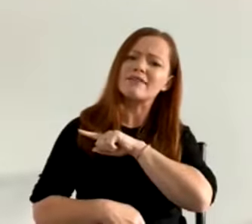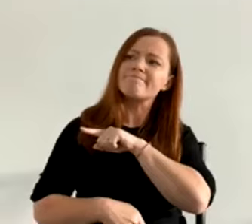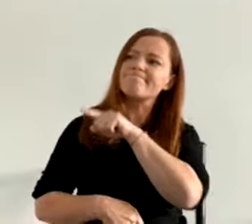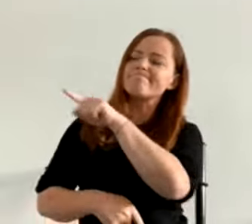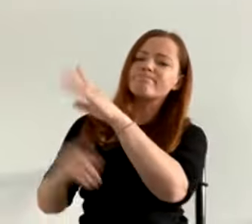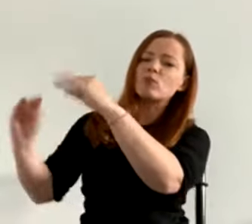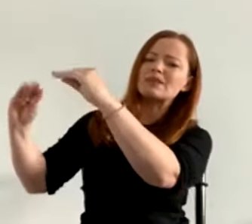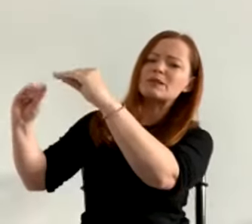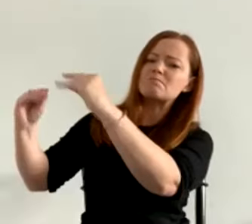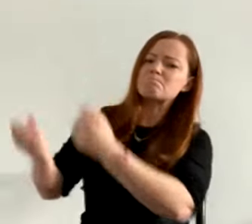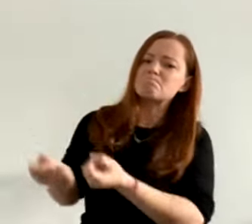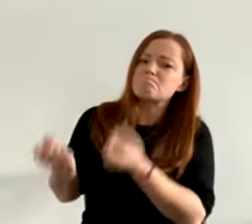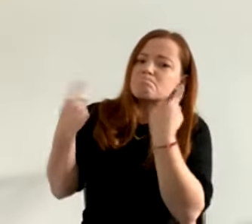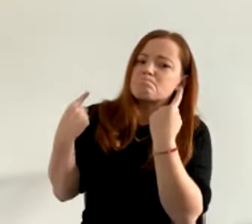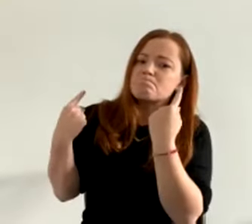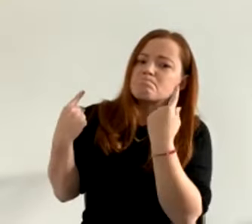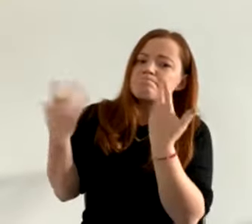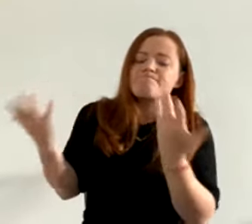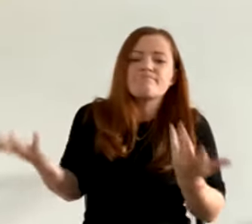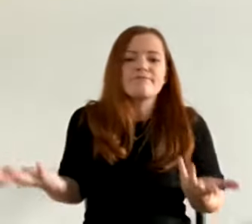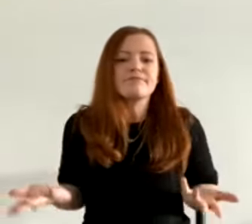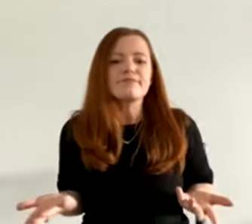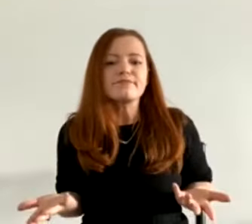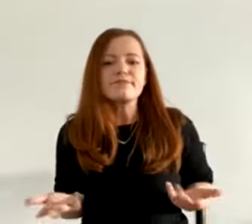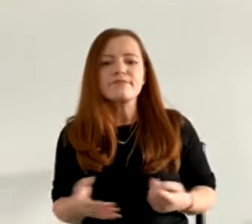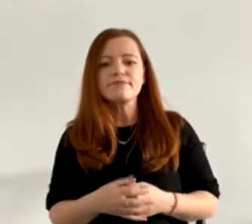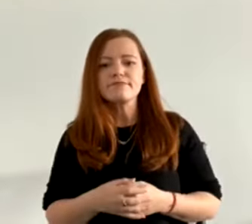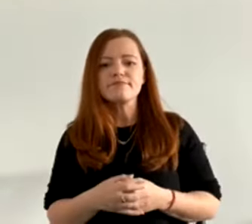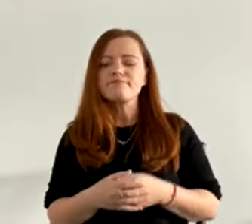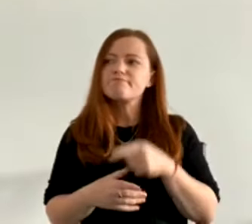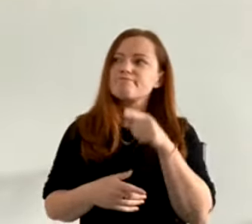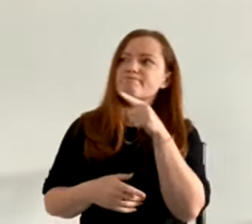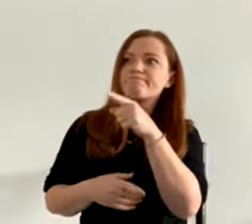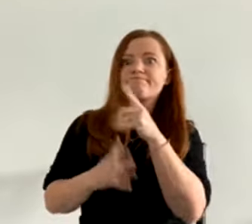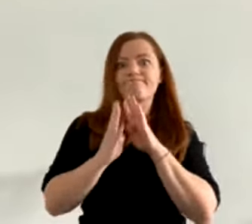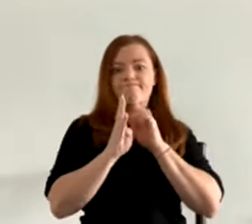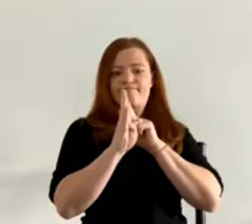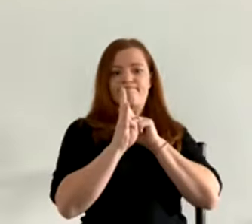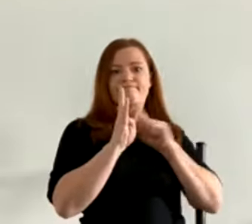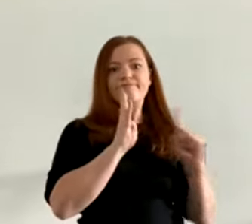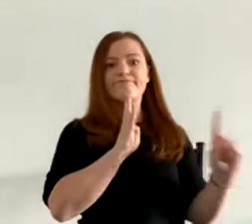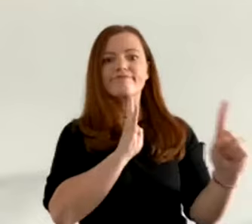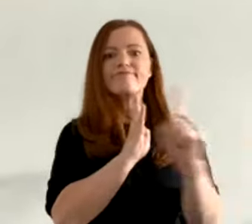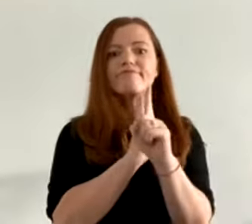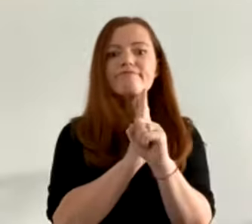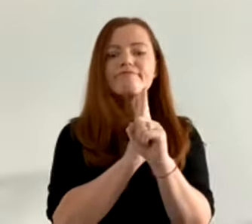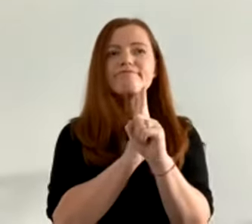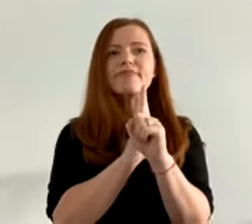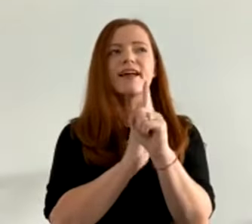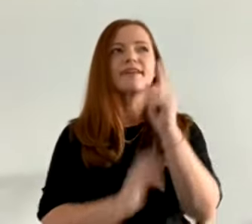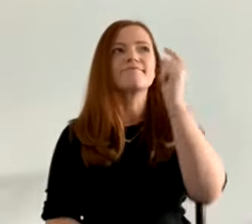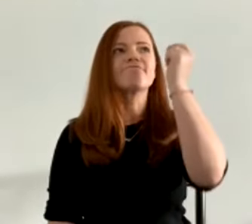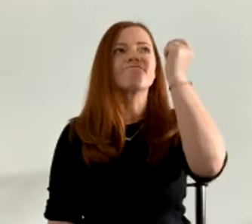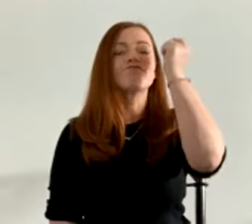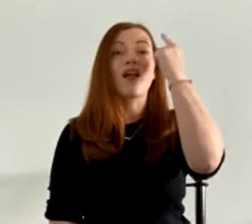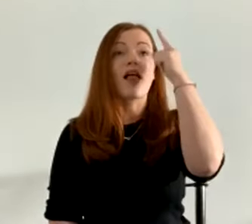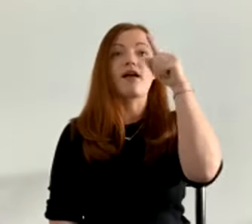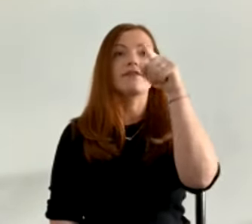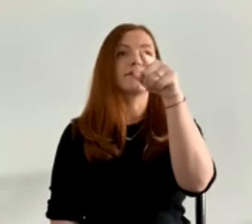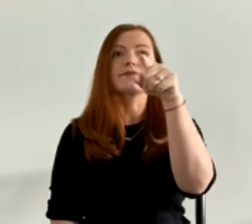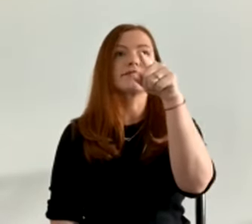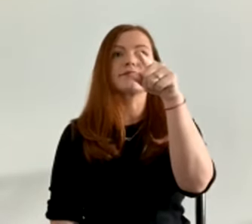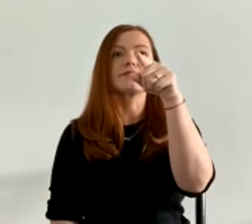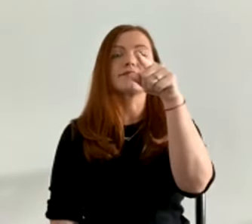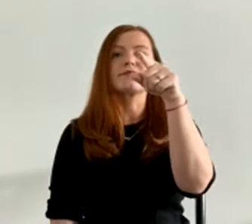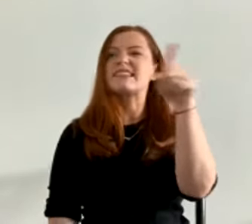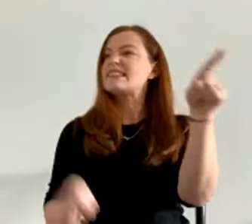cannot hear as they walk by. When you take your turn at the front of the queue, you realize all you can see is the back